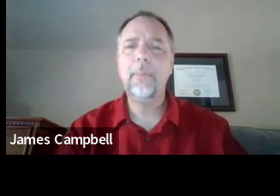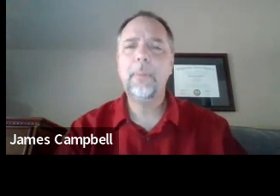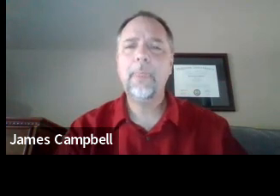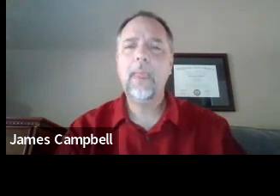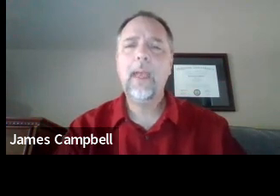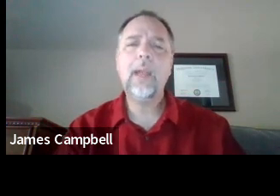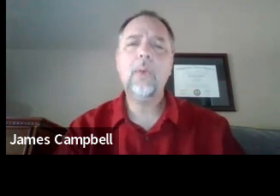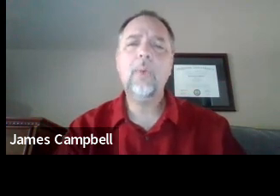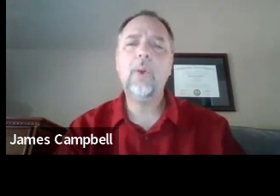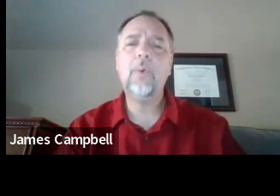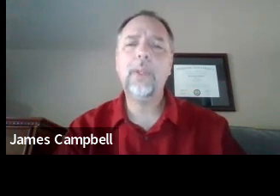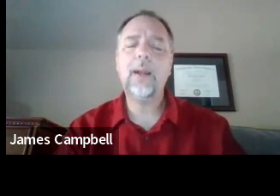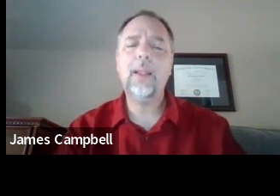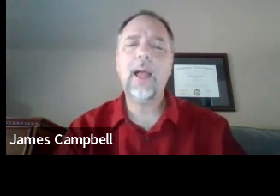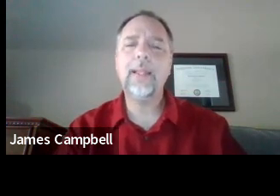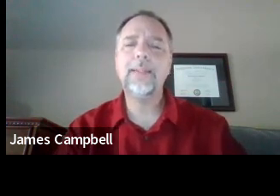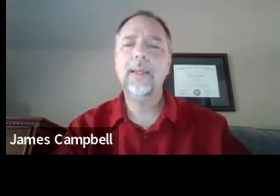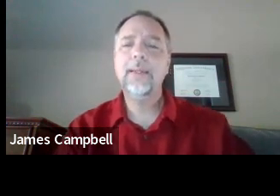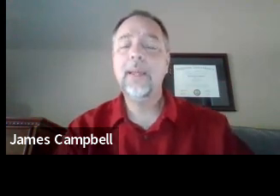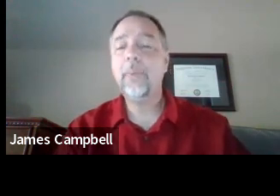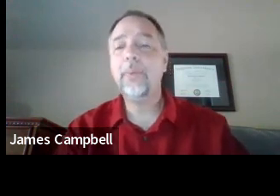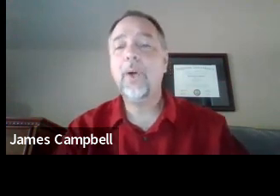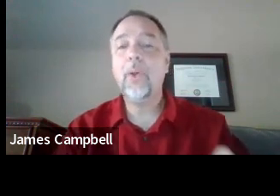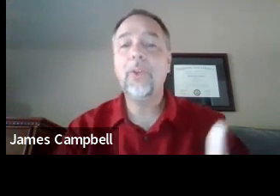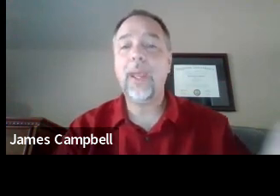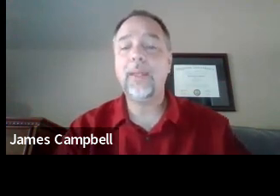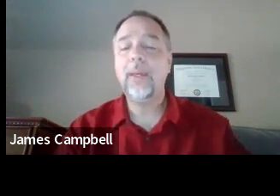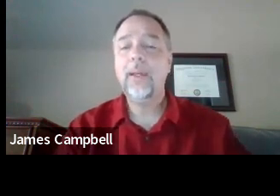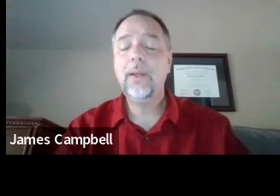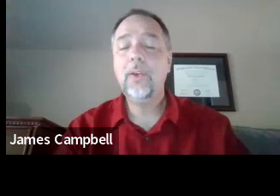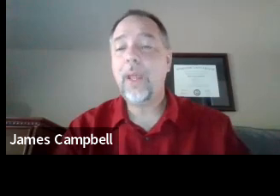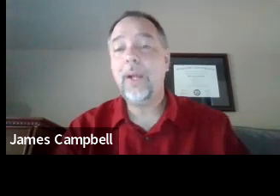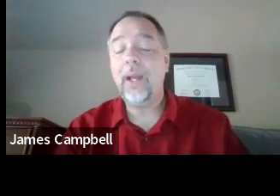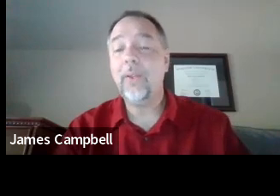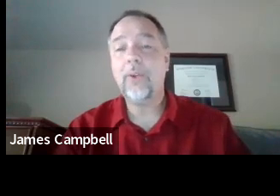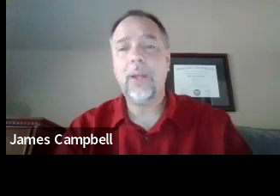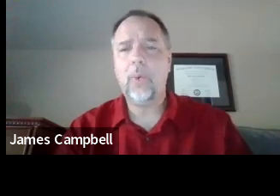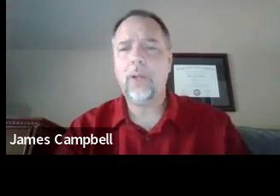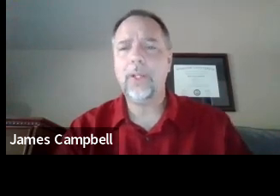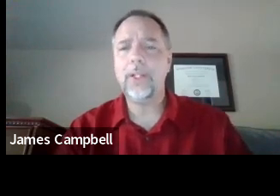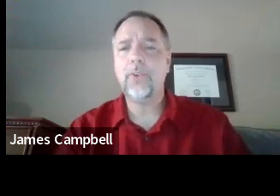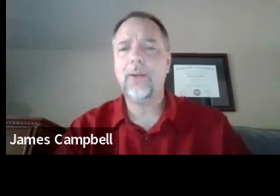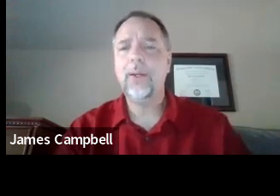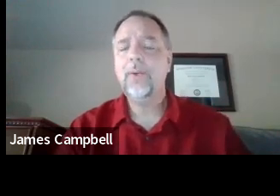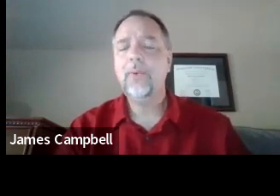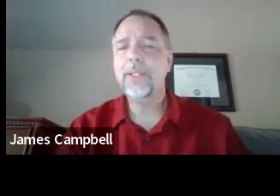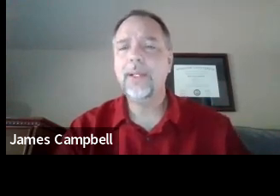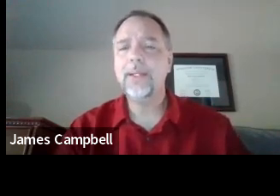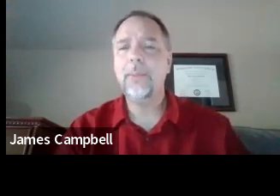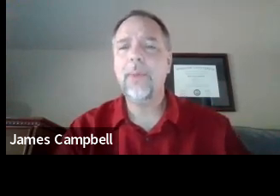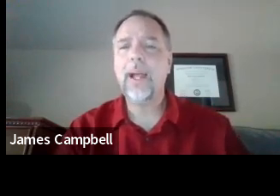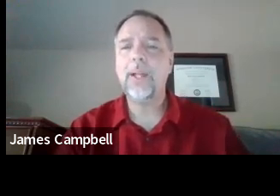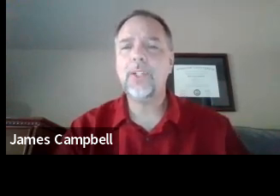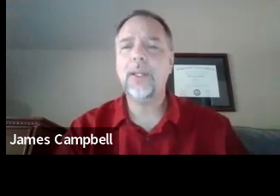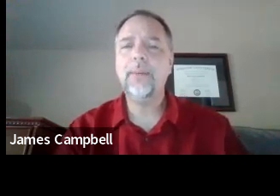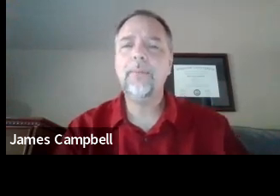resiliency? How do we work with our clients to help them cultivate greater health, greater wellness, greater